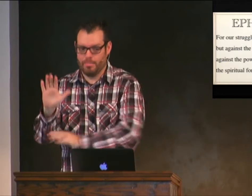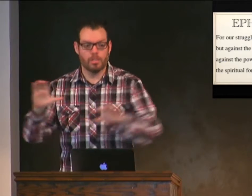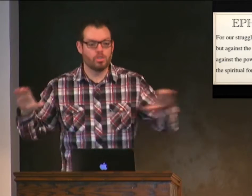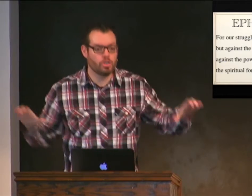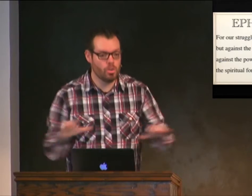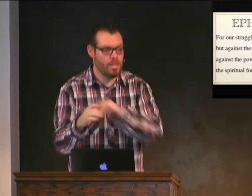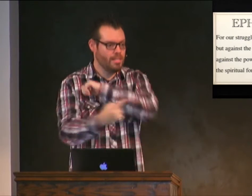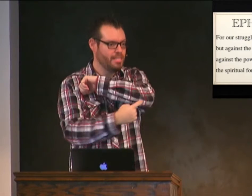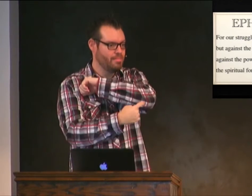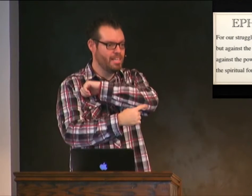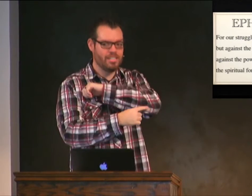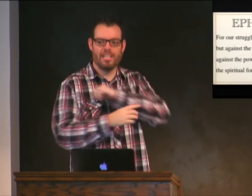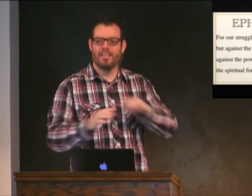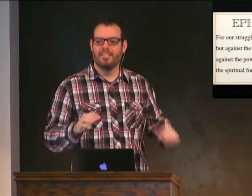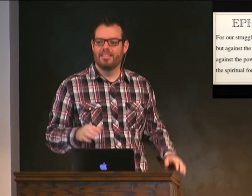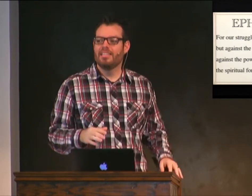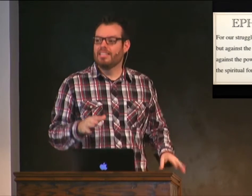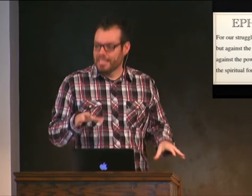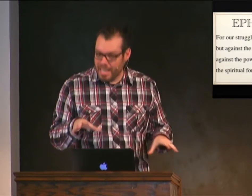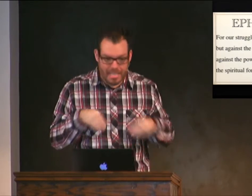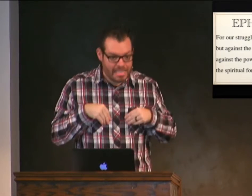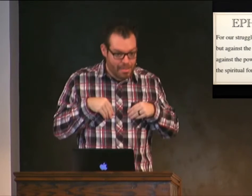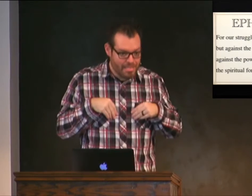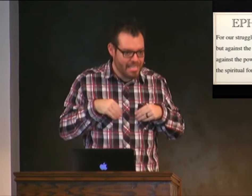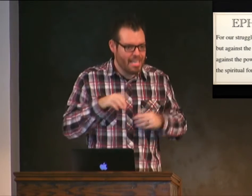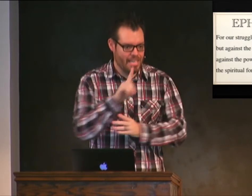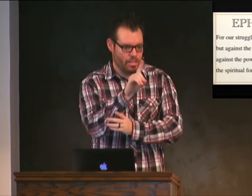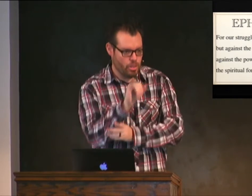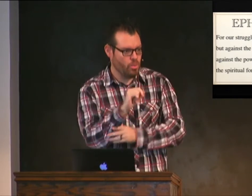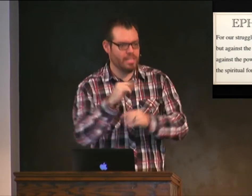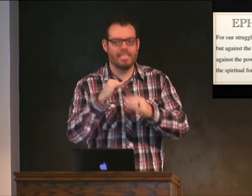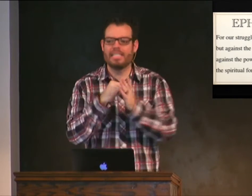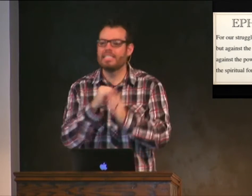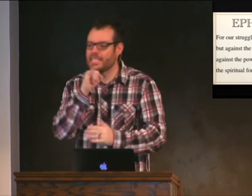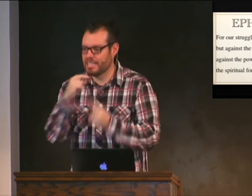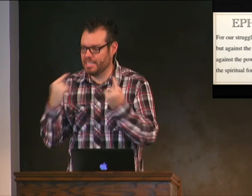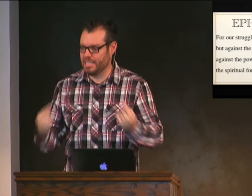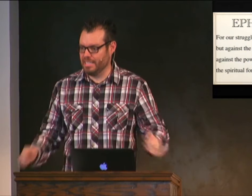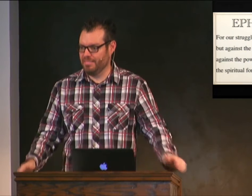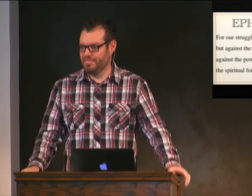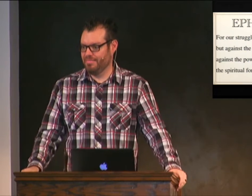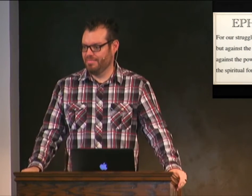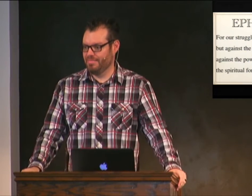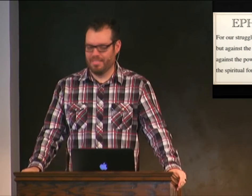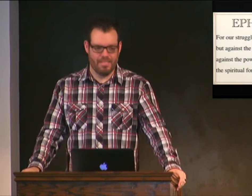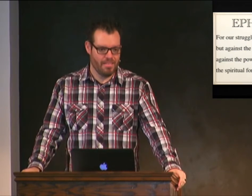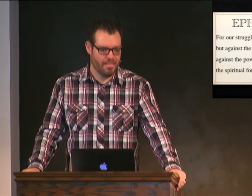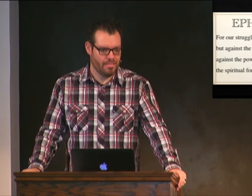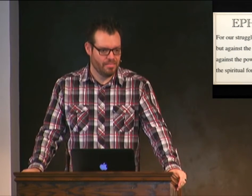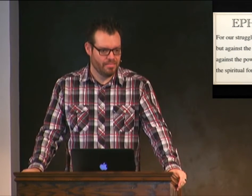sin, but doing the temptation, accepting it and doing it is the sin.